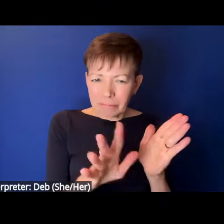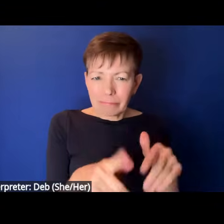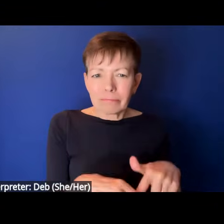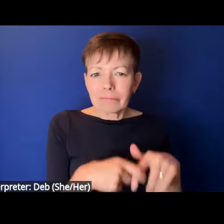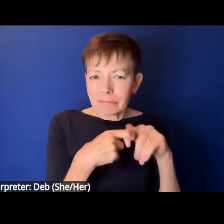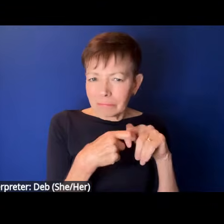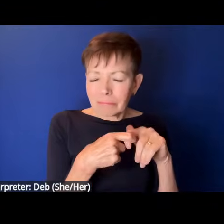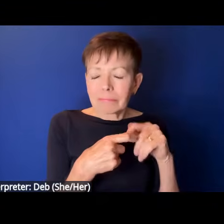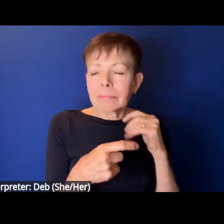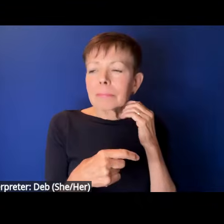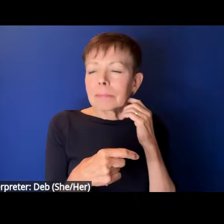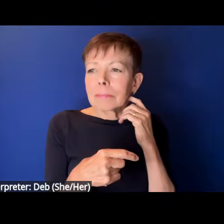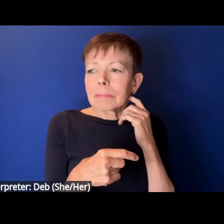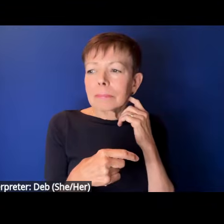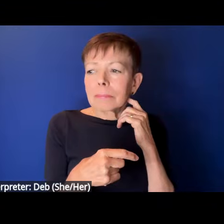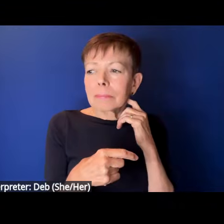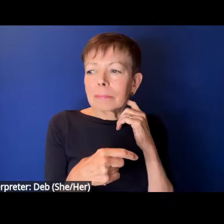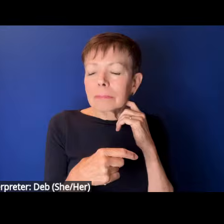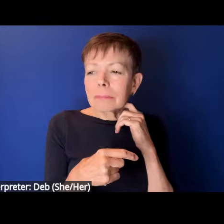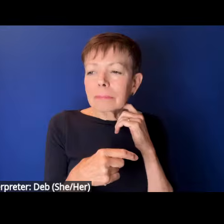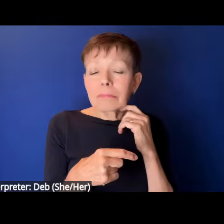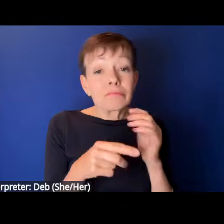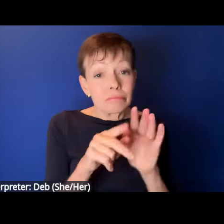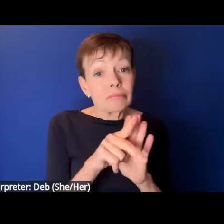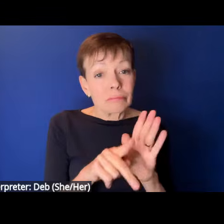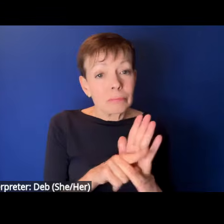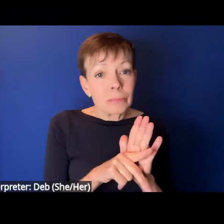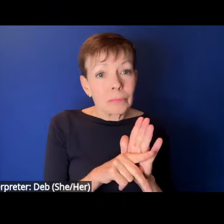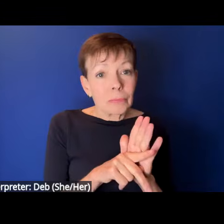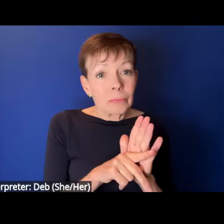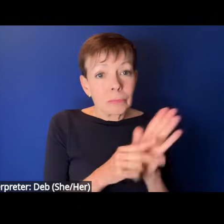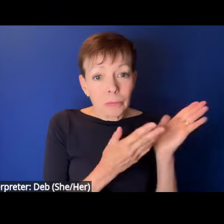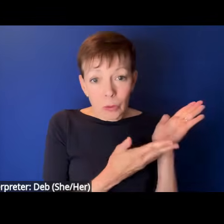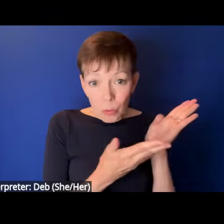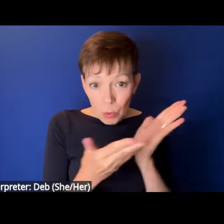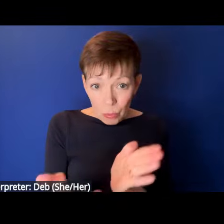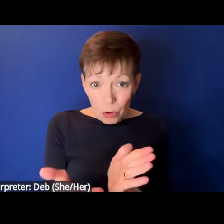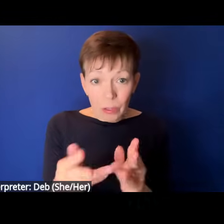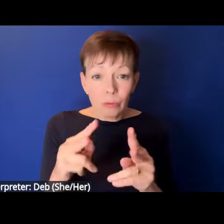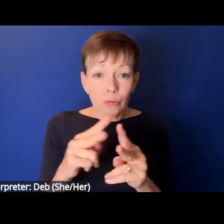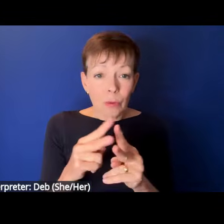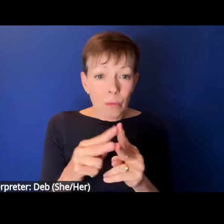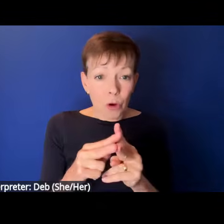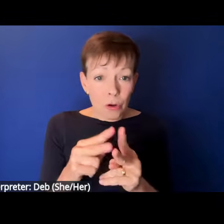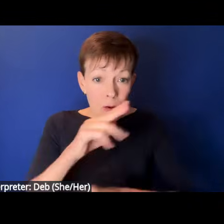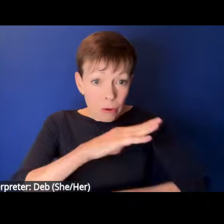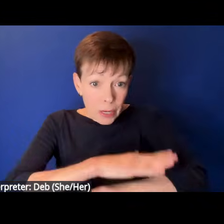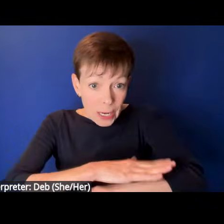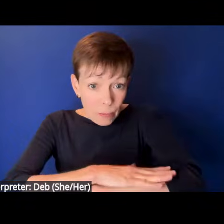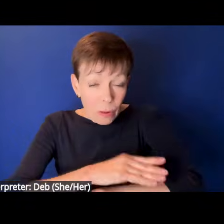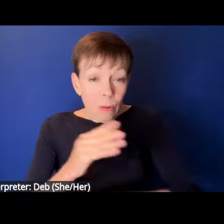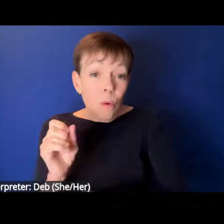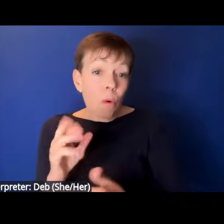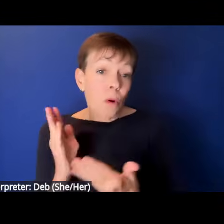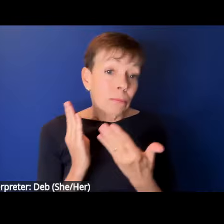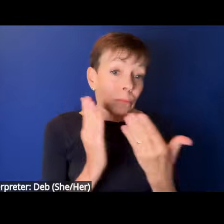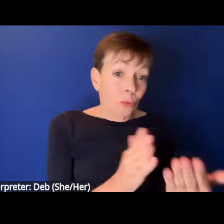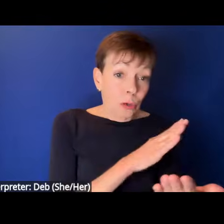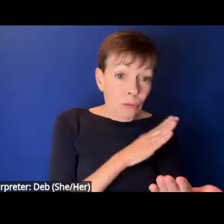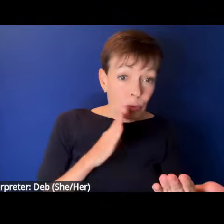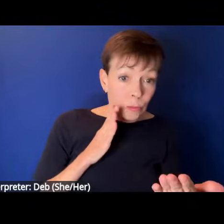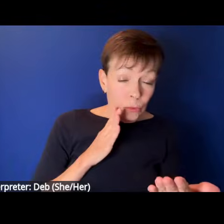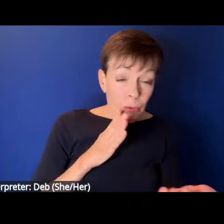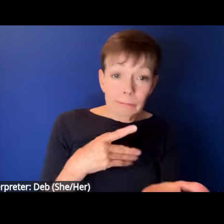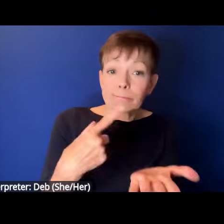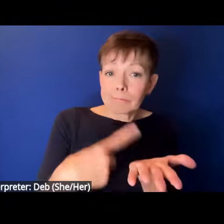moving forward. So so policies will go up to the partner table or the board or both, where we discussed